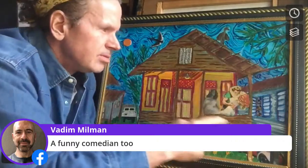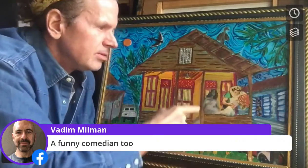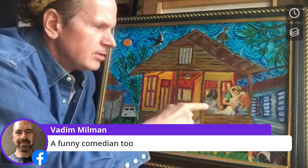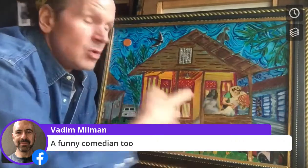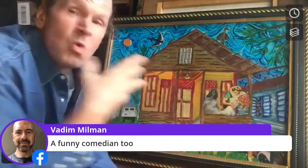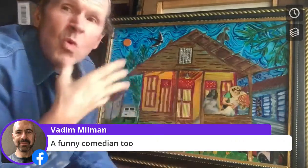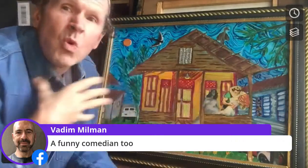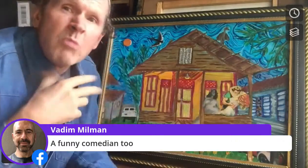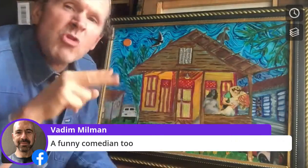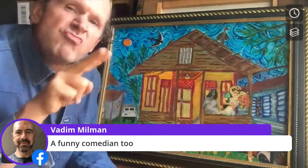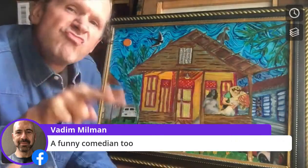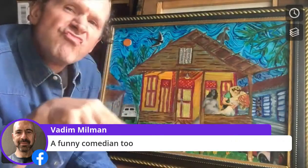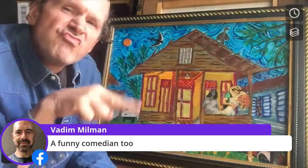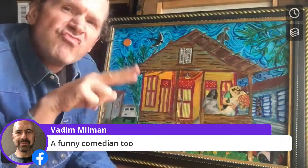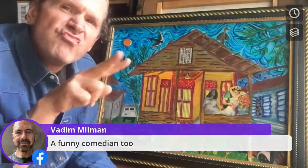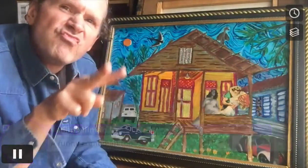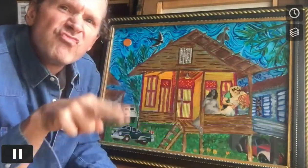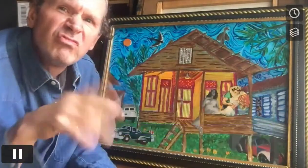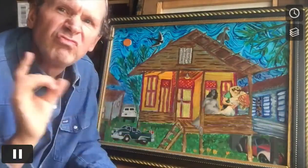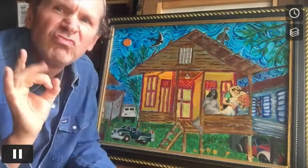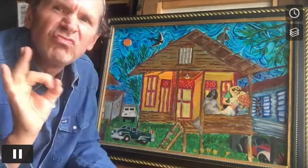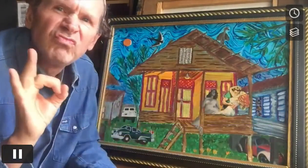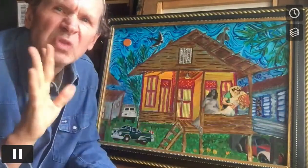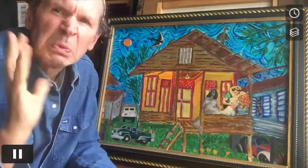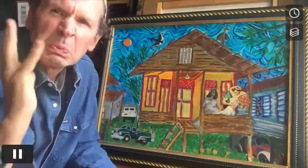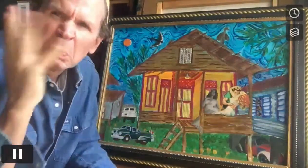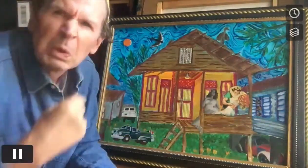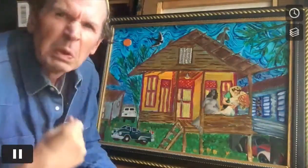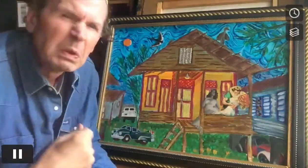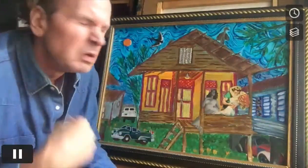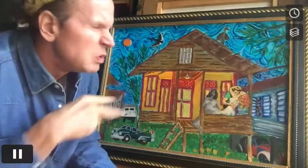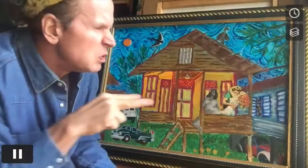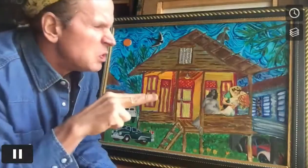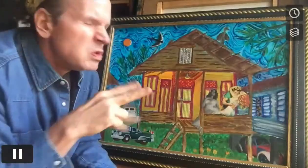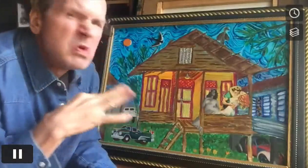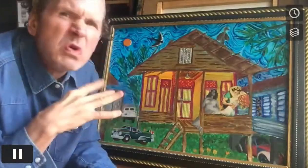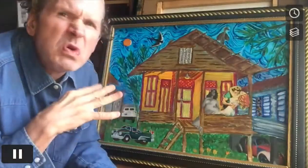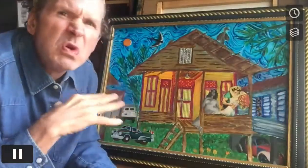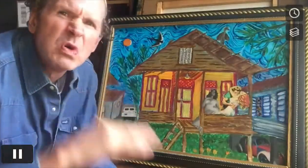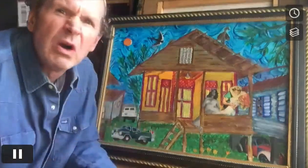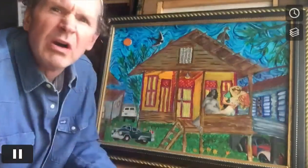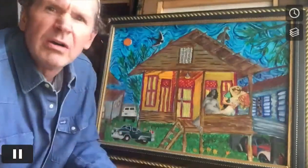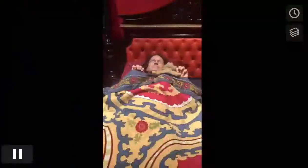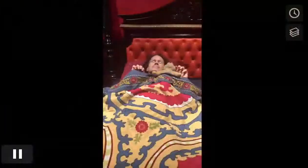making out. There was one woman admiring, just beautiful.